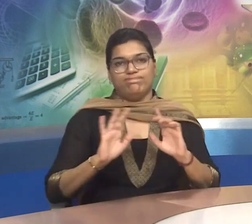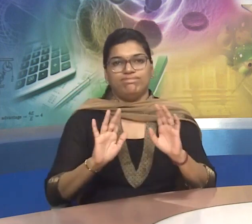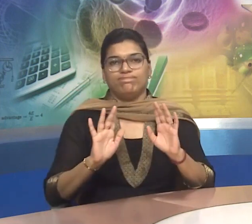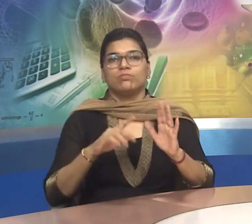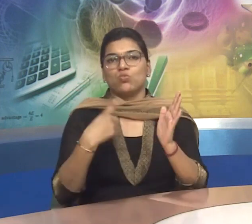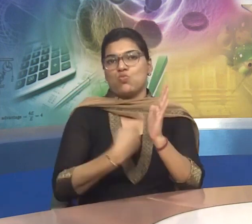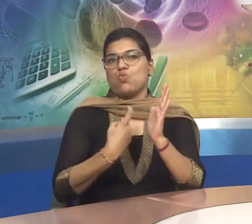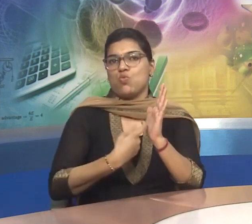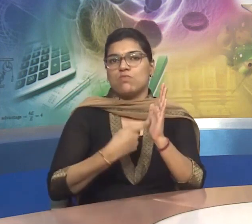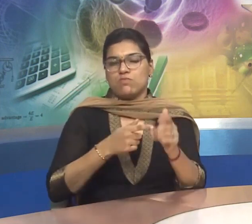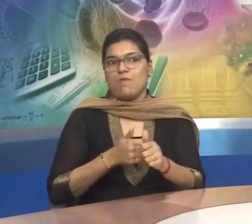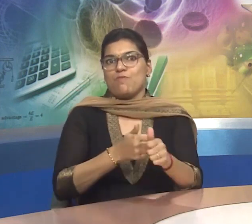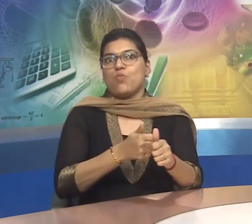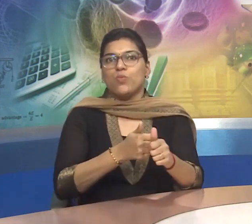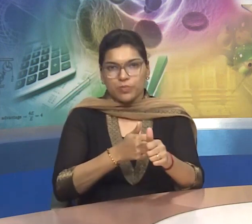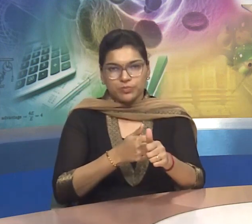This word is restrictions.